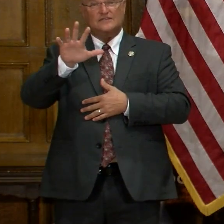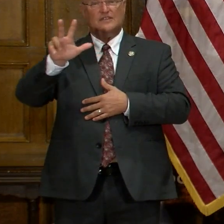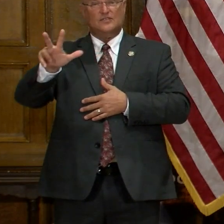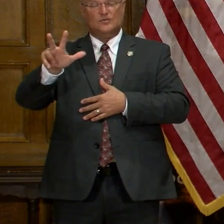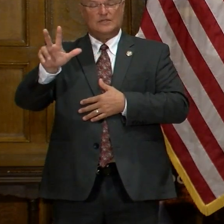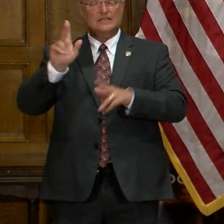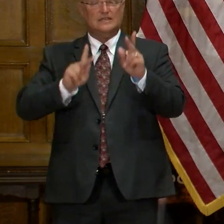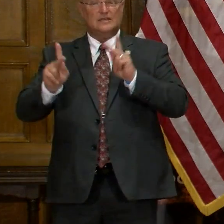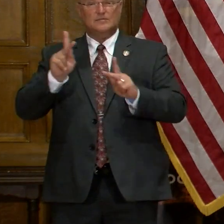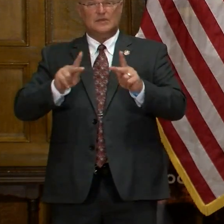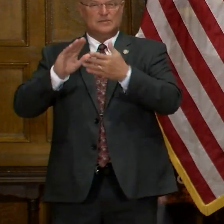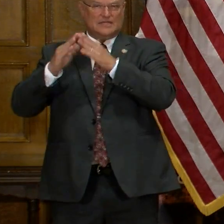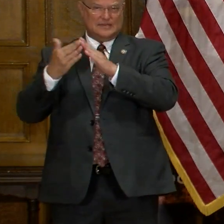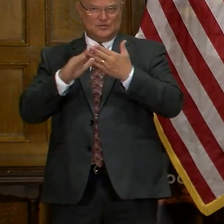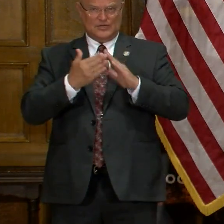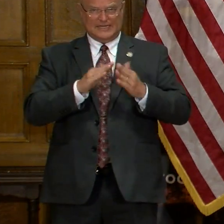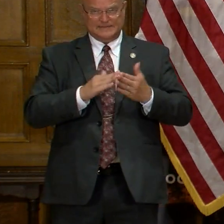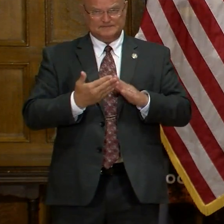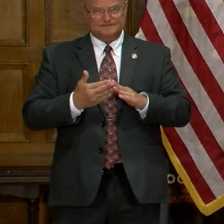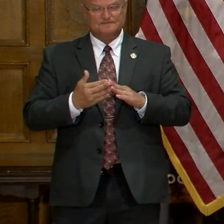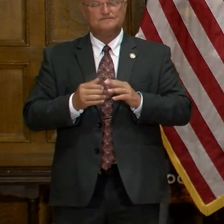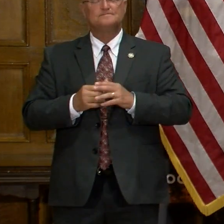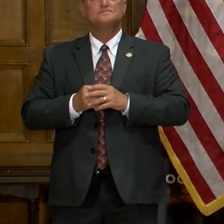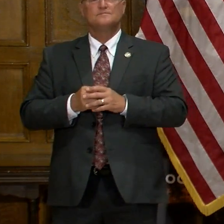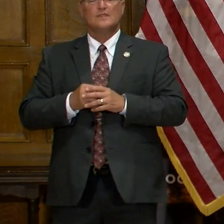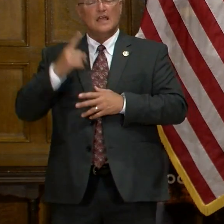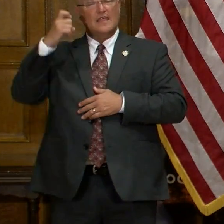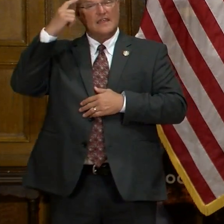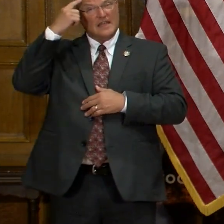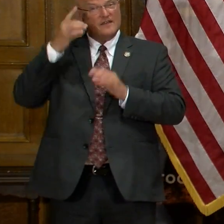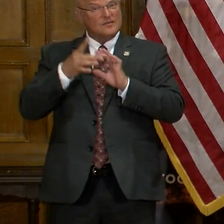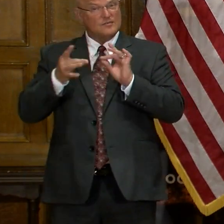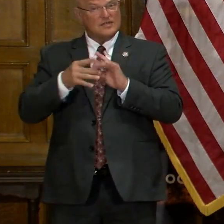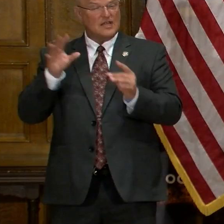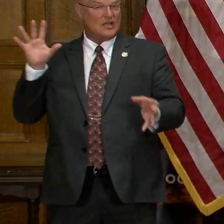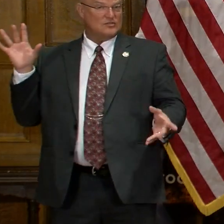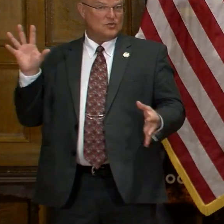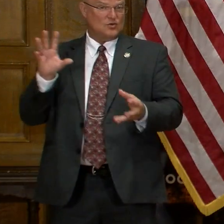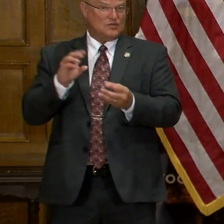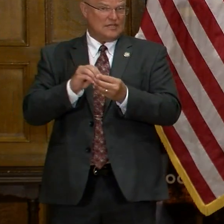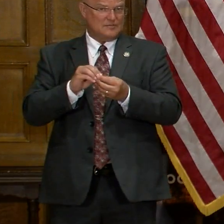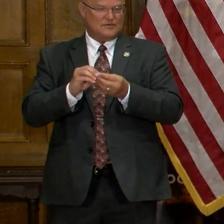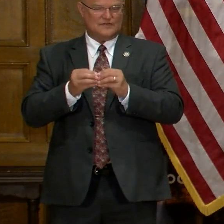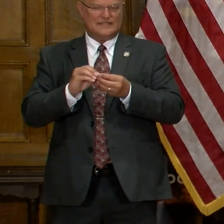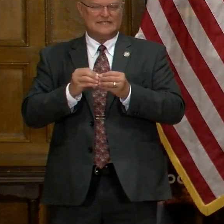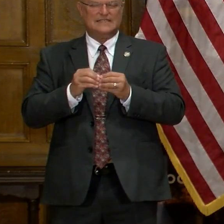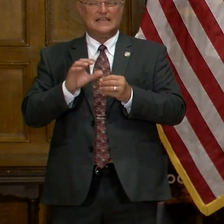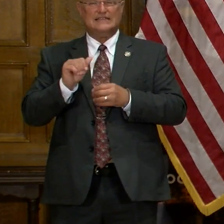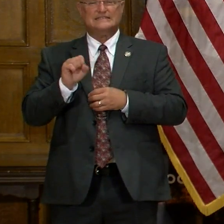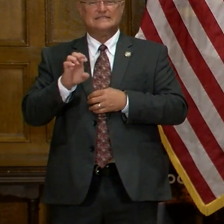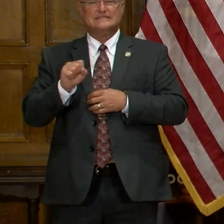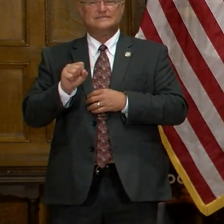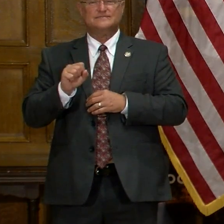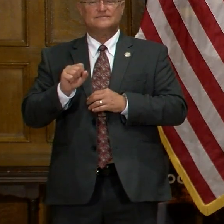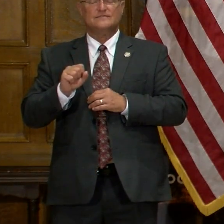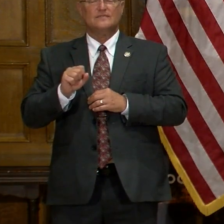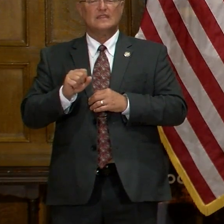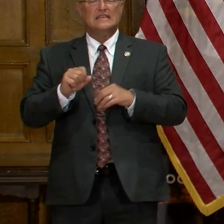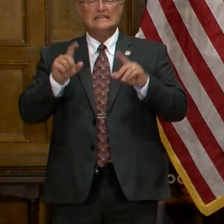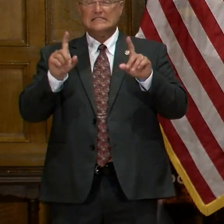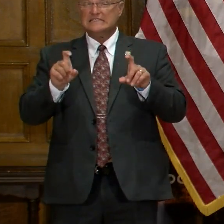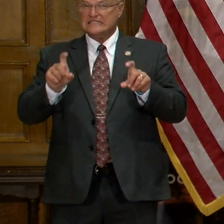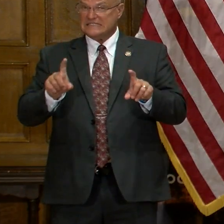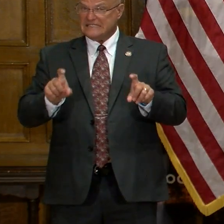5,953 individuals in community cases. The governor has mentioned our total number of cases. Our testing,